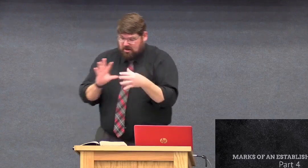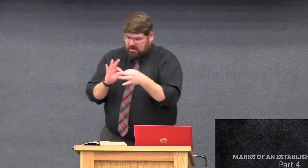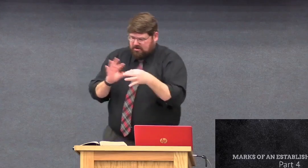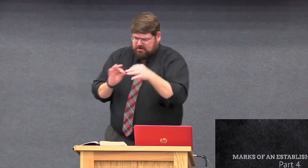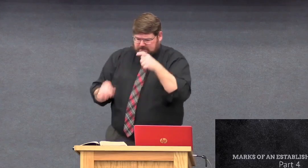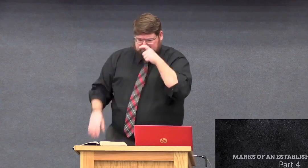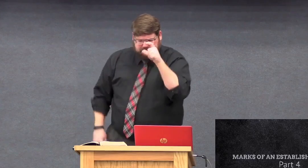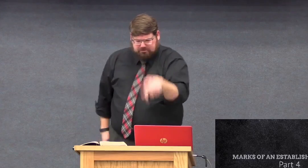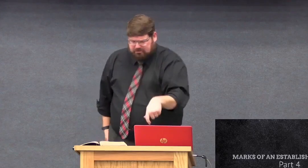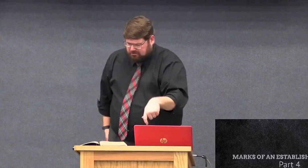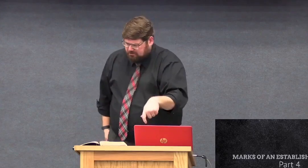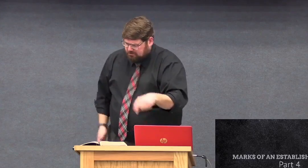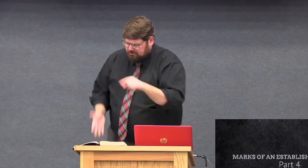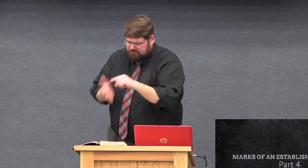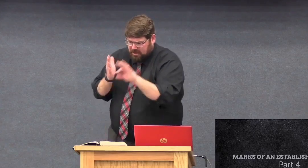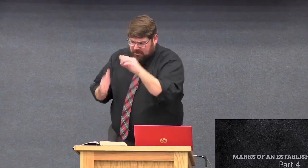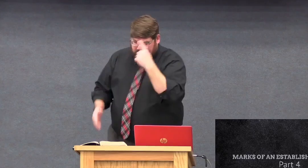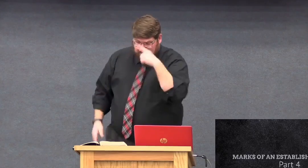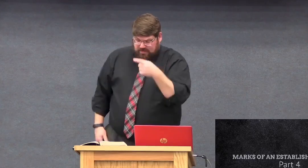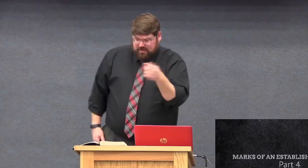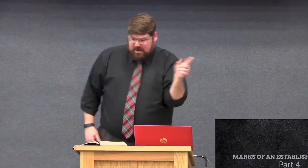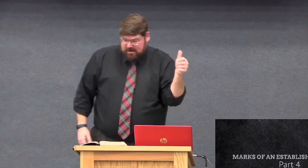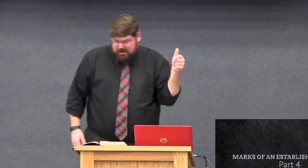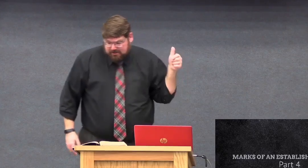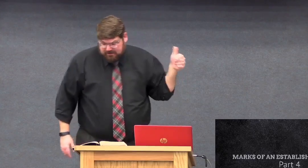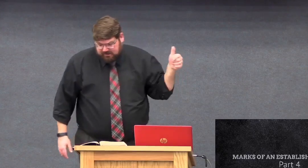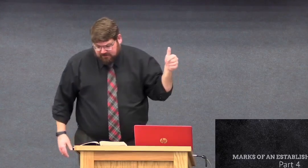concerning us the kind of reception that we had from you.